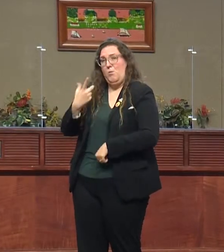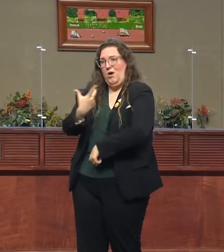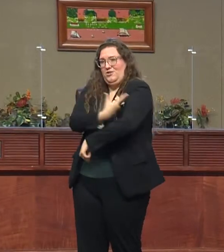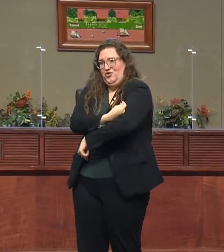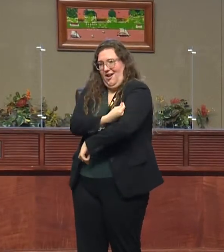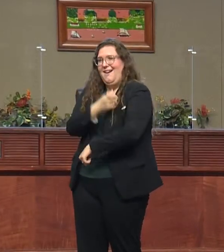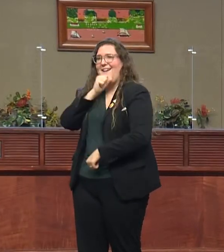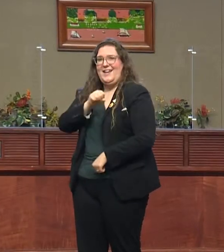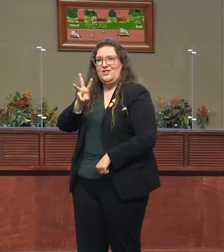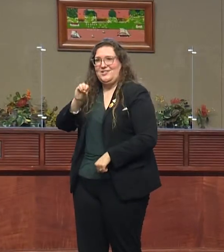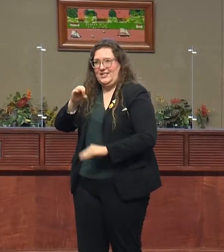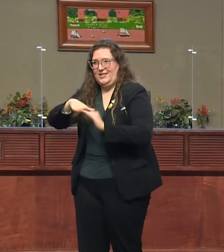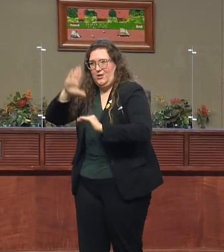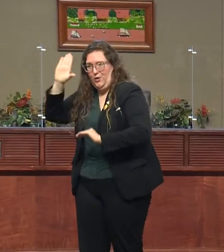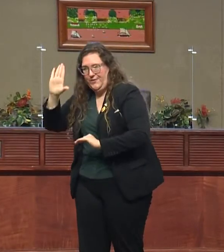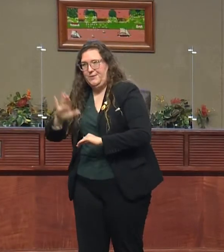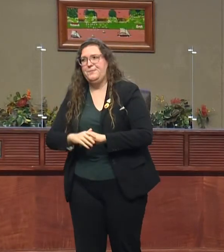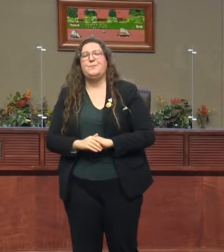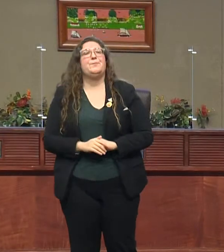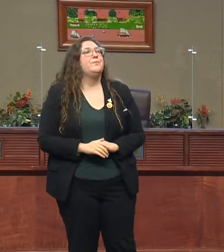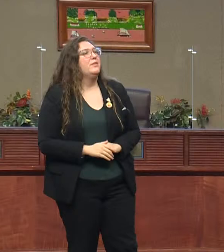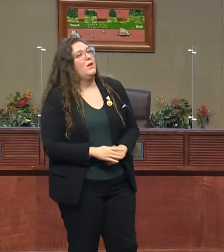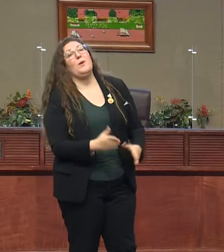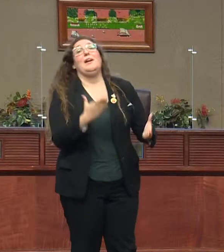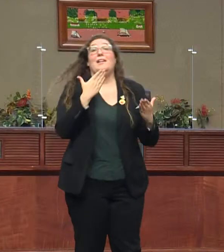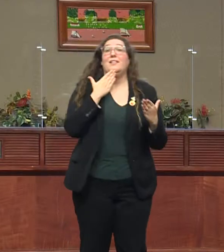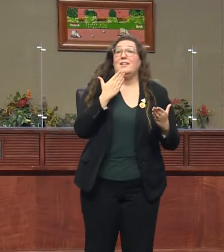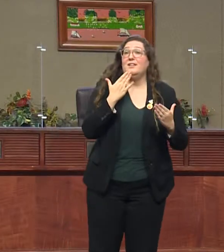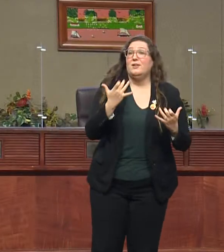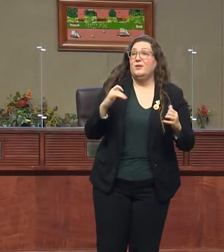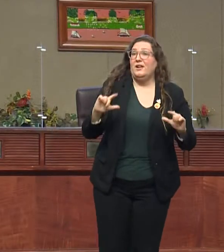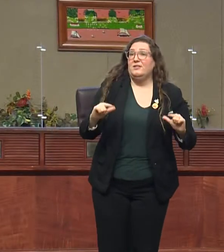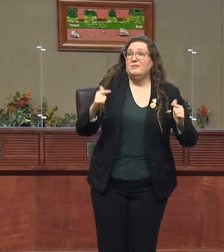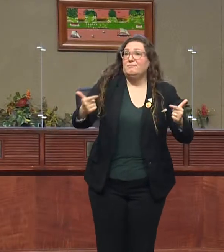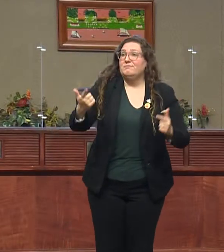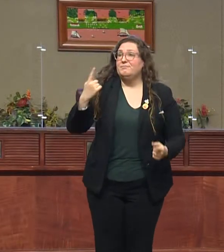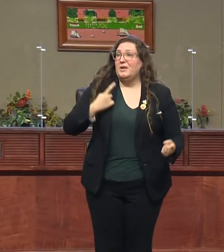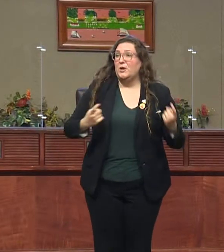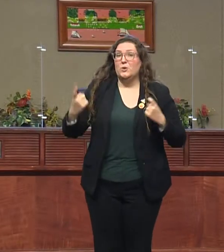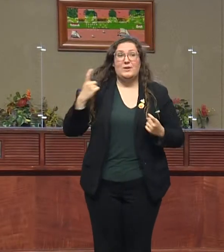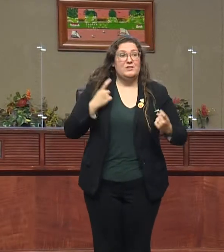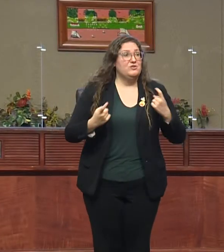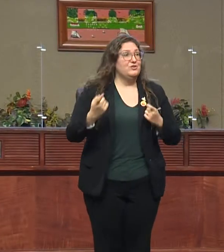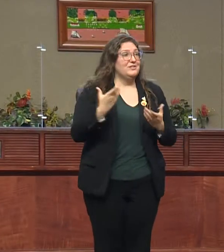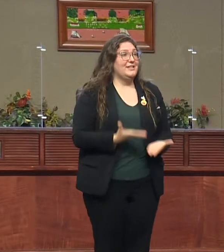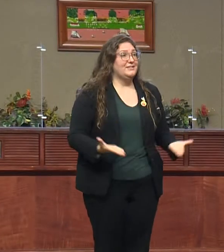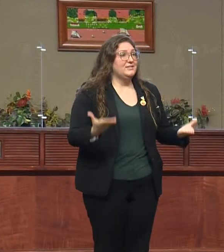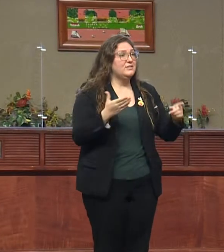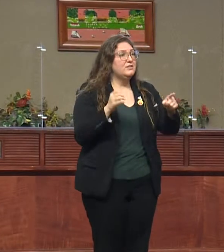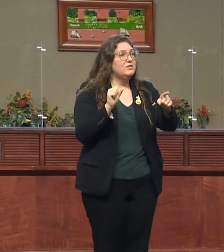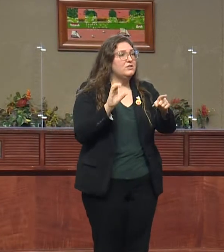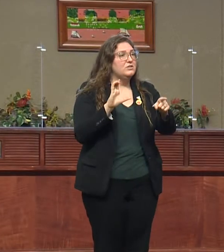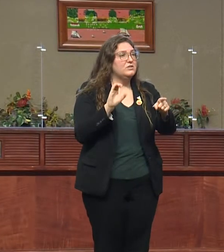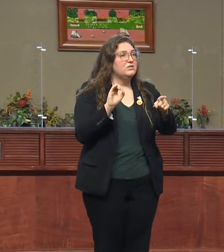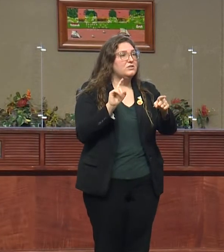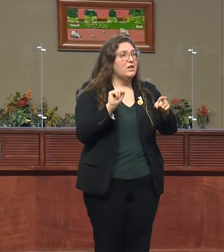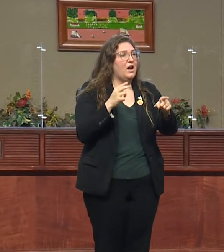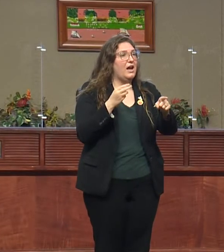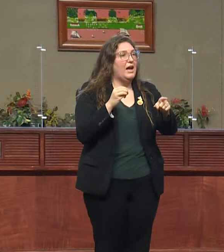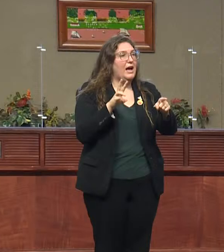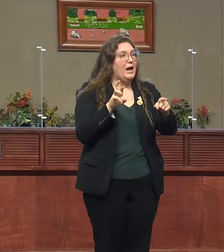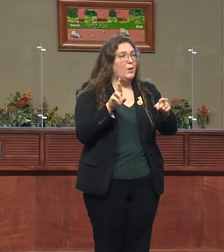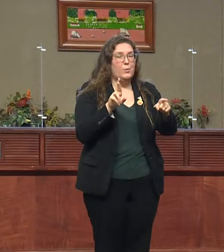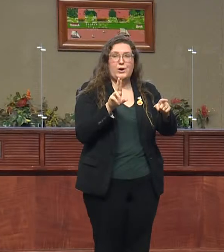All right, thank you, Dr. Pino. We will open it up for questions. We do have from the school district, Mr. Scott Howard joined